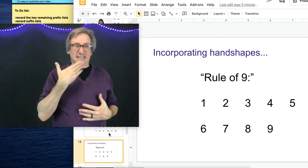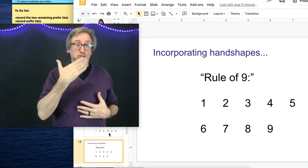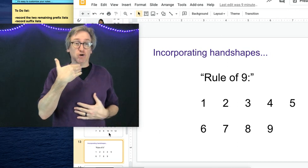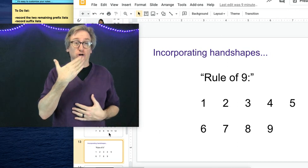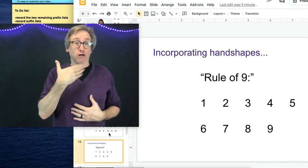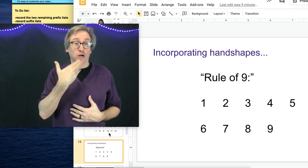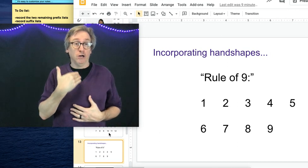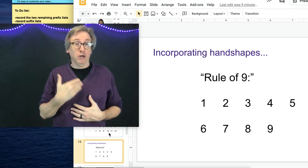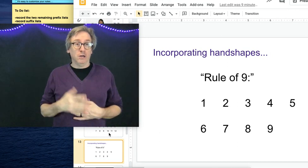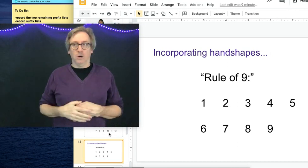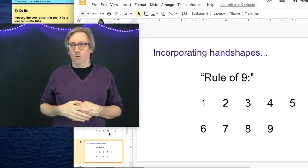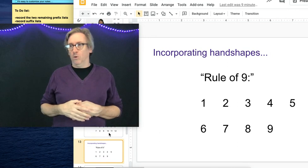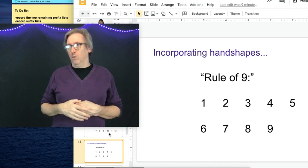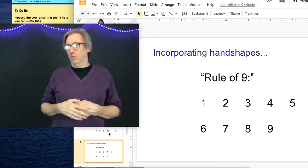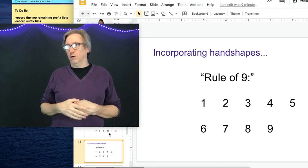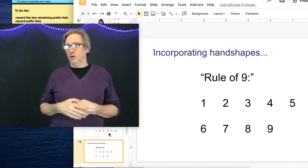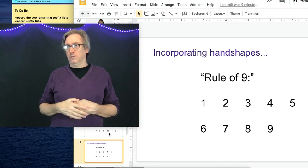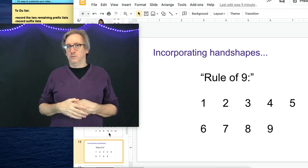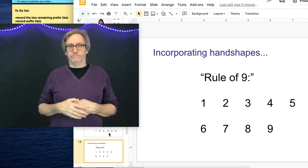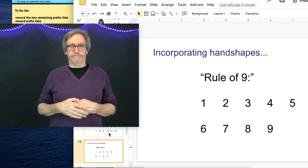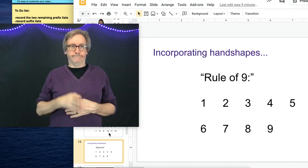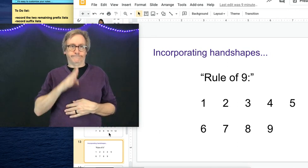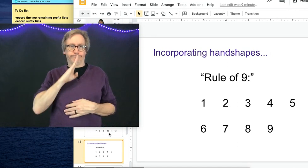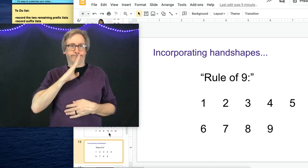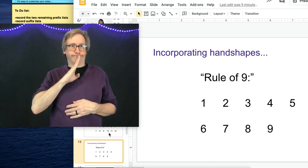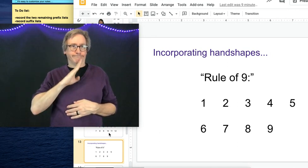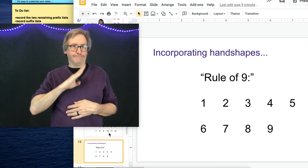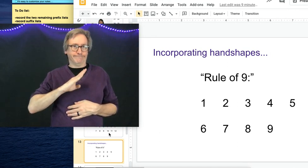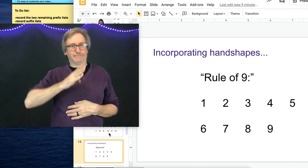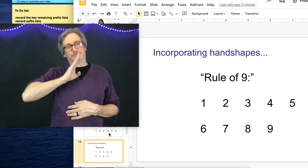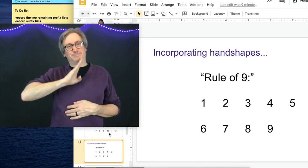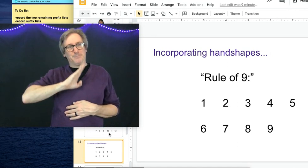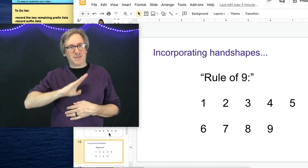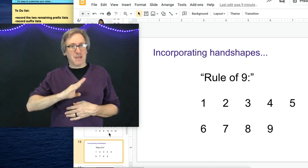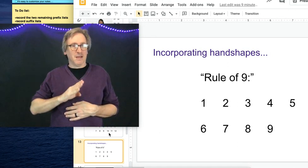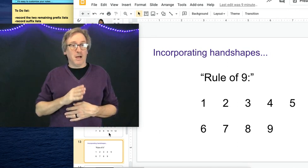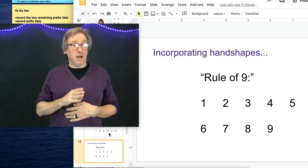It looks like sugar or